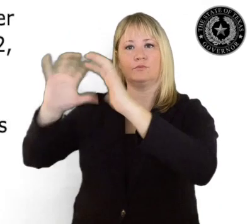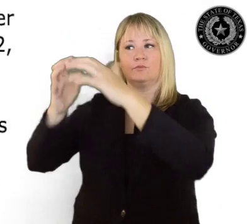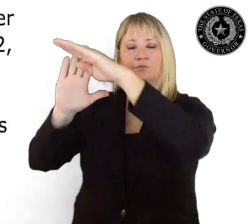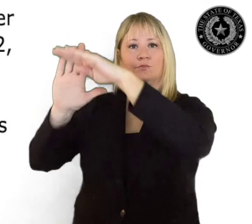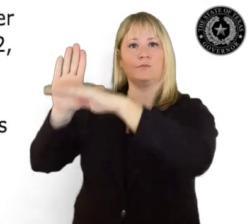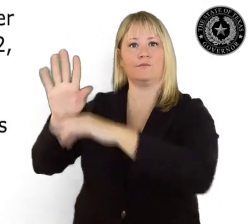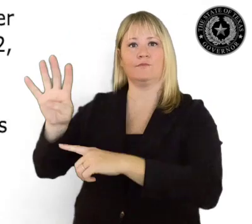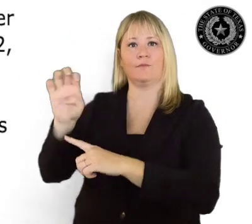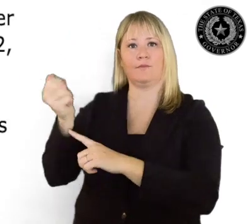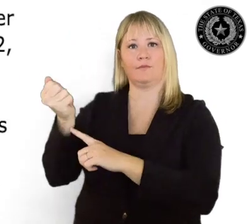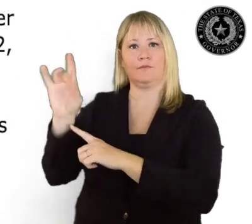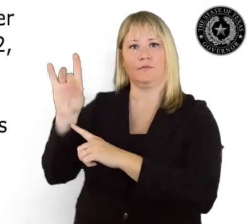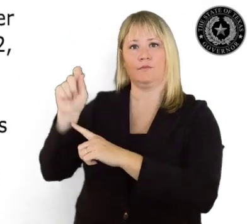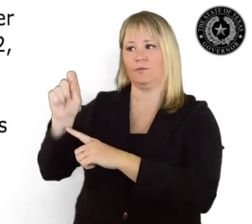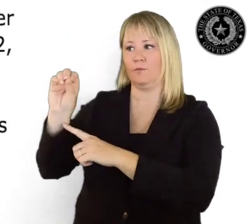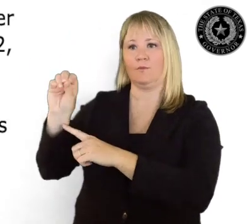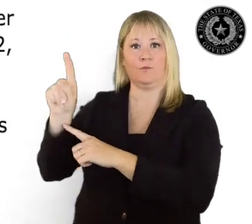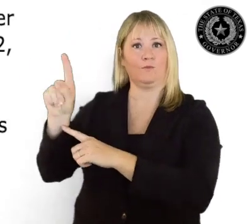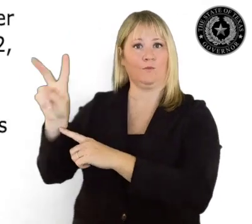whereas, under Section